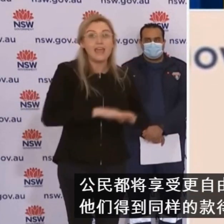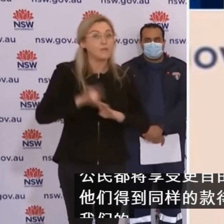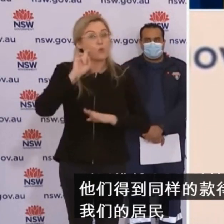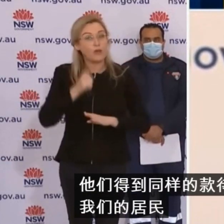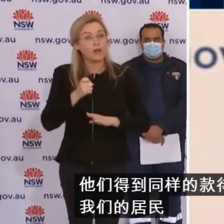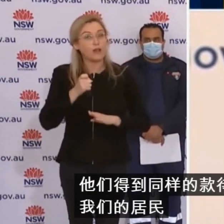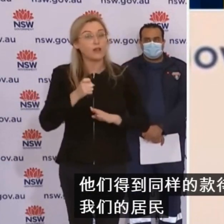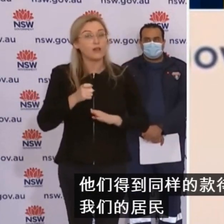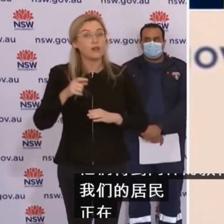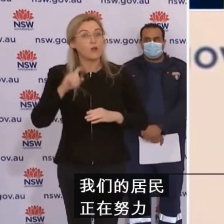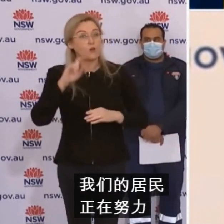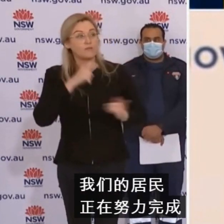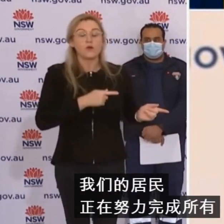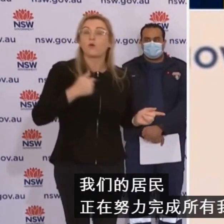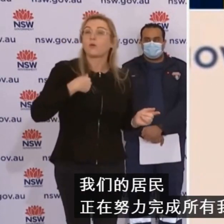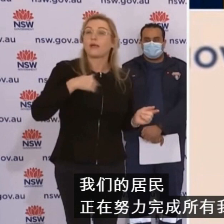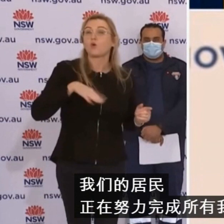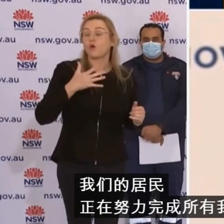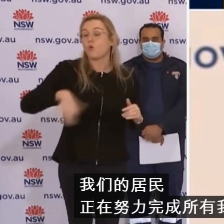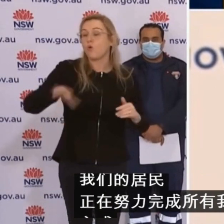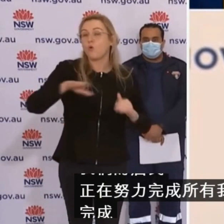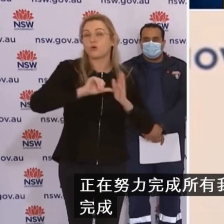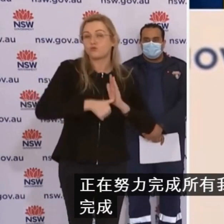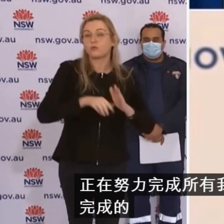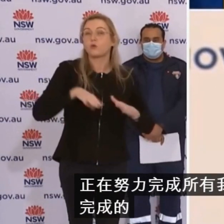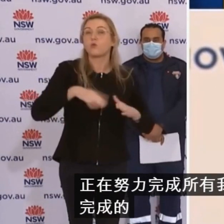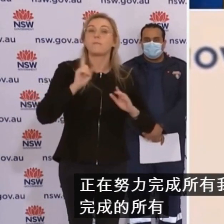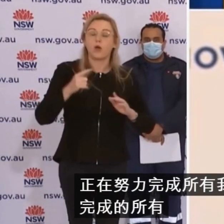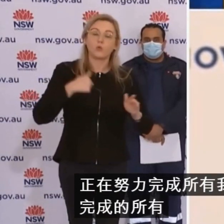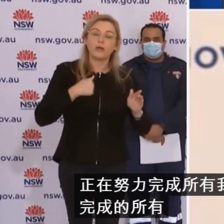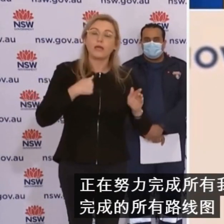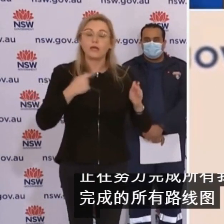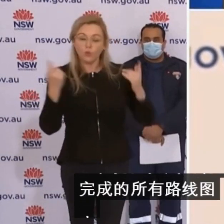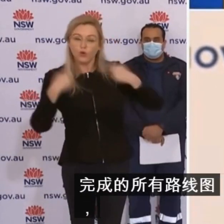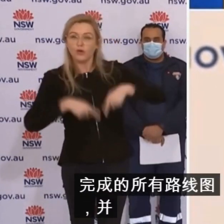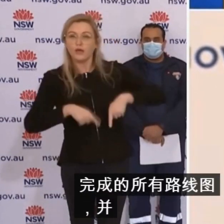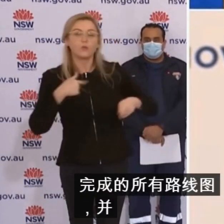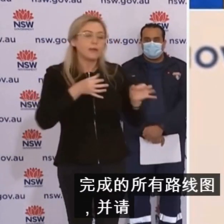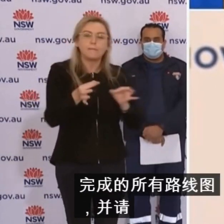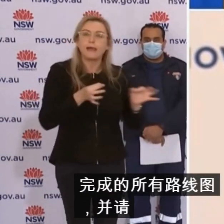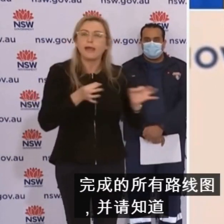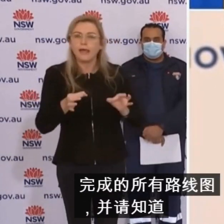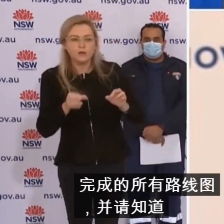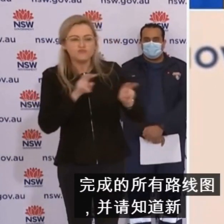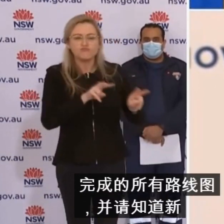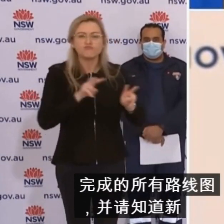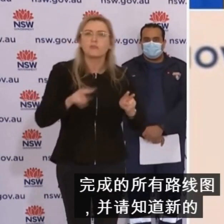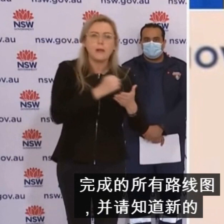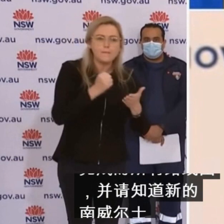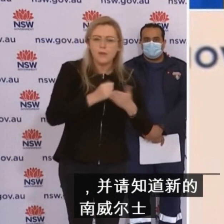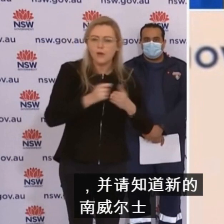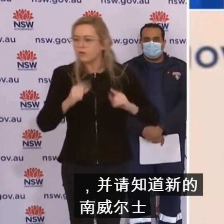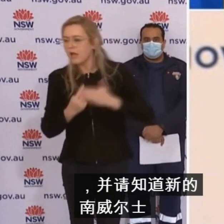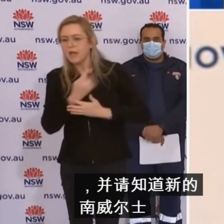hotspot LGA residents and the non-hotspot LGA? We're working through all of the roadmap as we speak. And please know that New